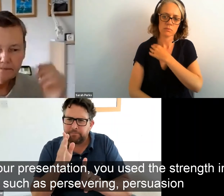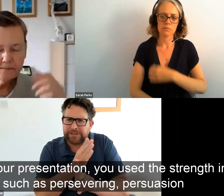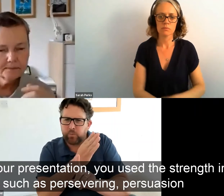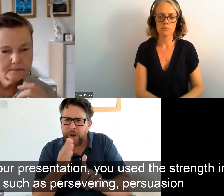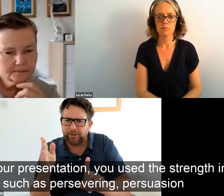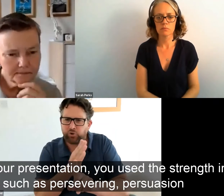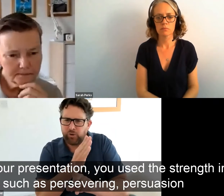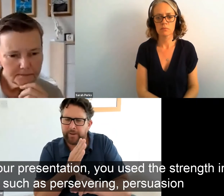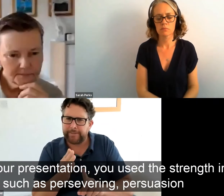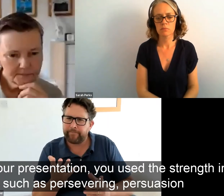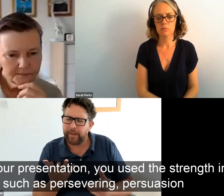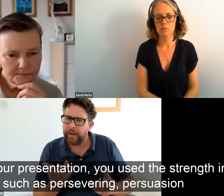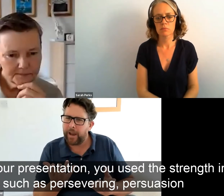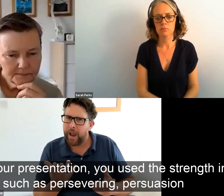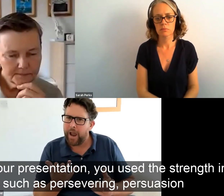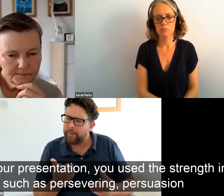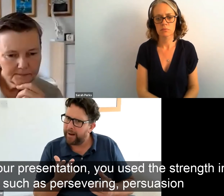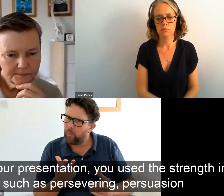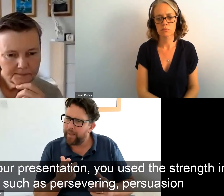persevering,